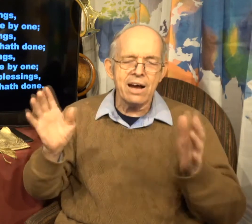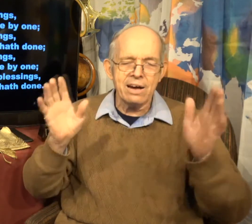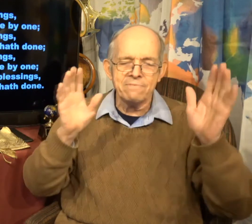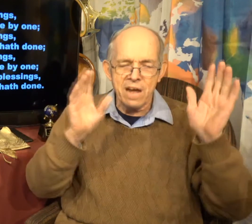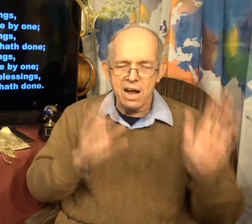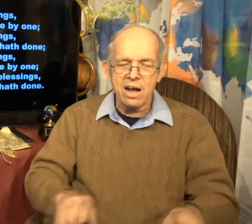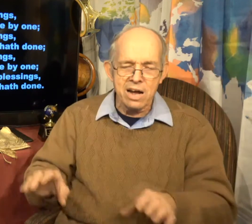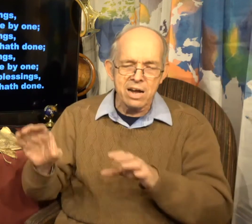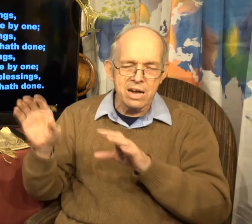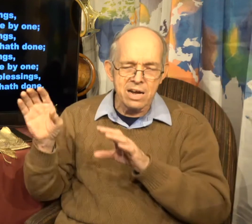have